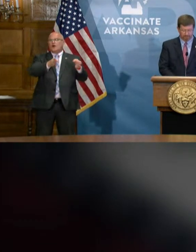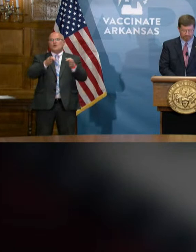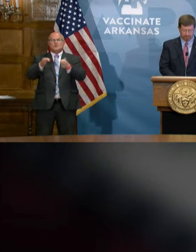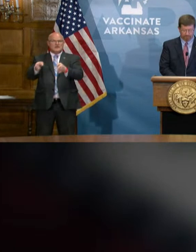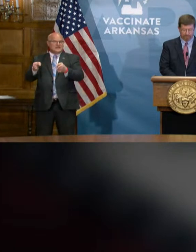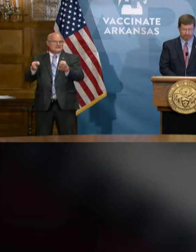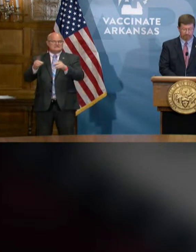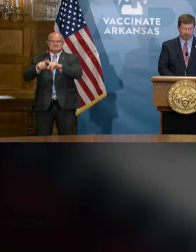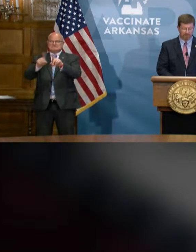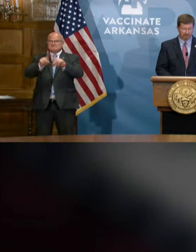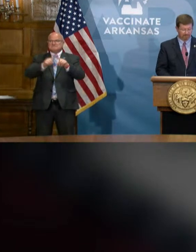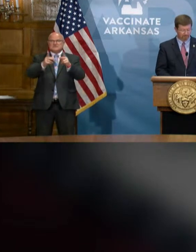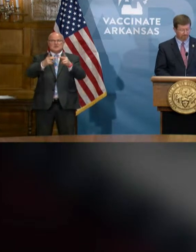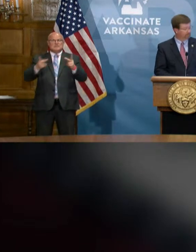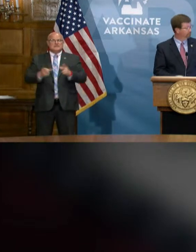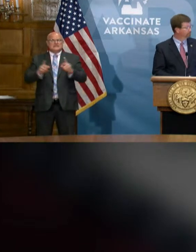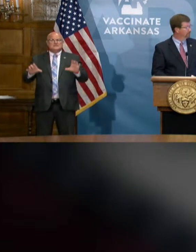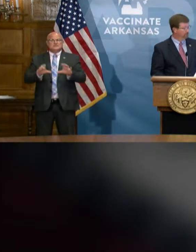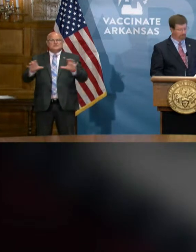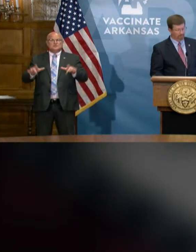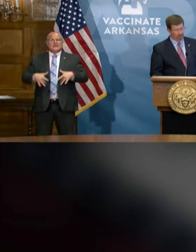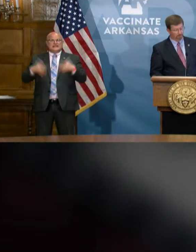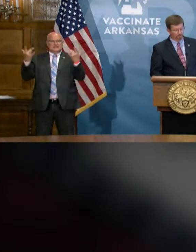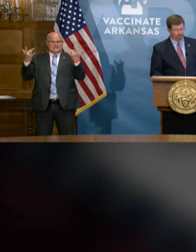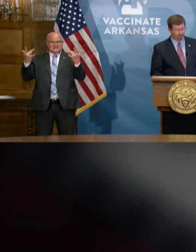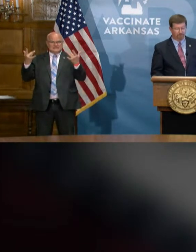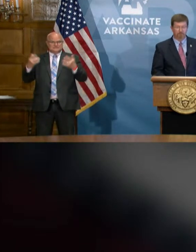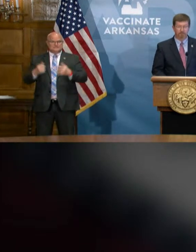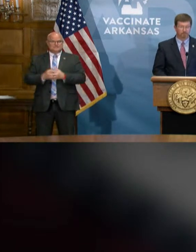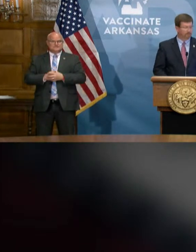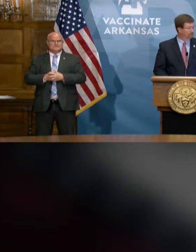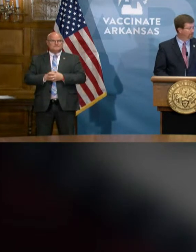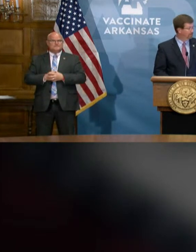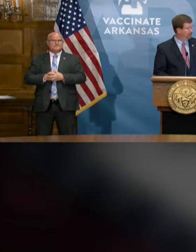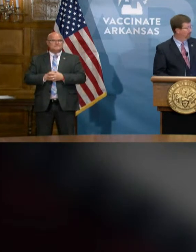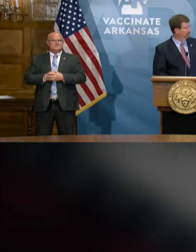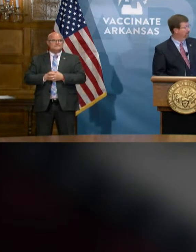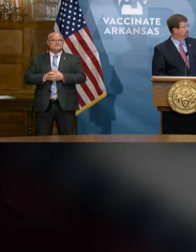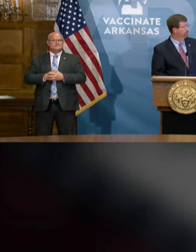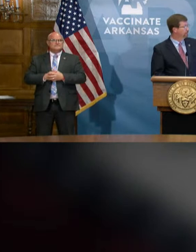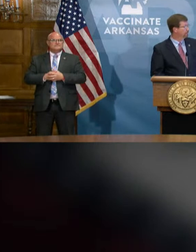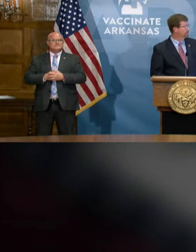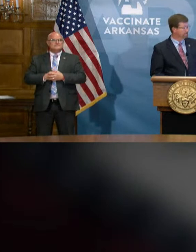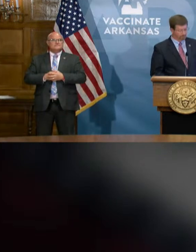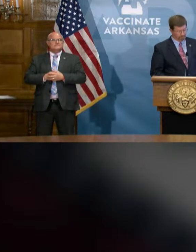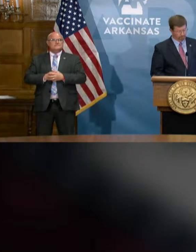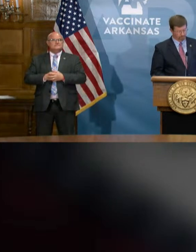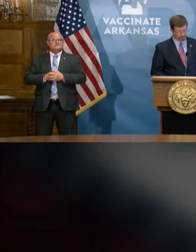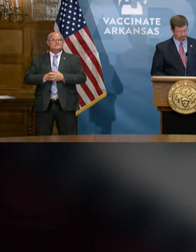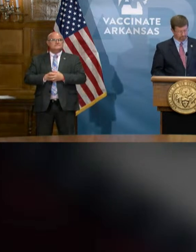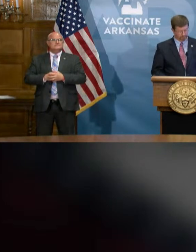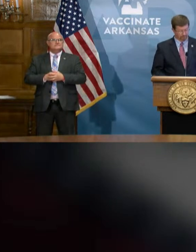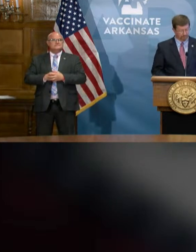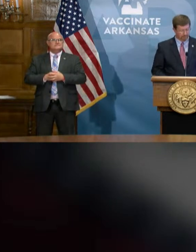the areas of student activities. Okay, if you could, next slide, please.